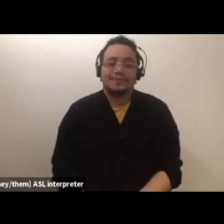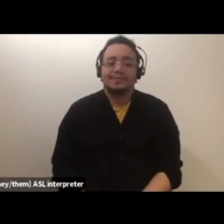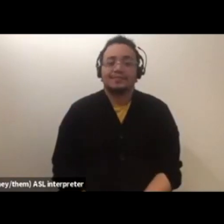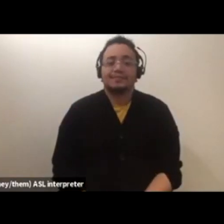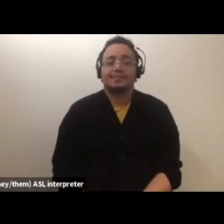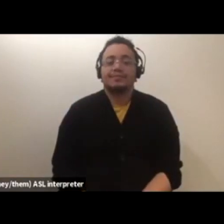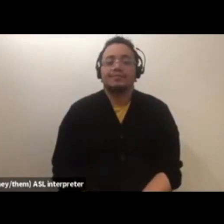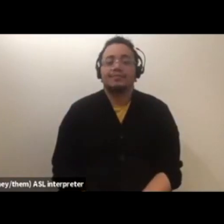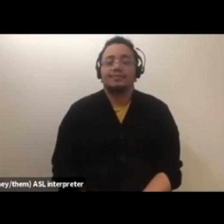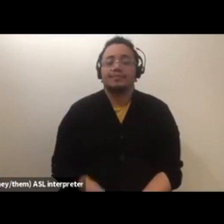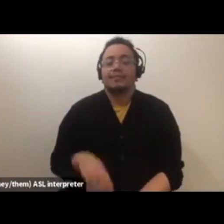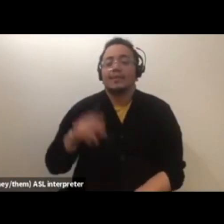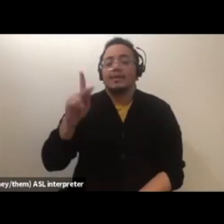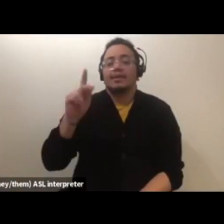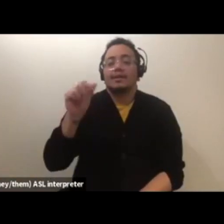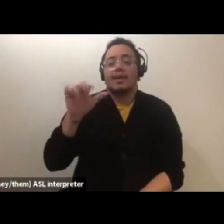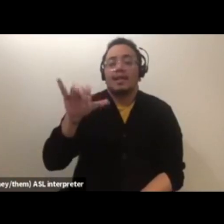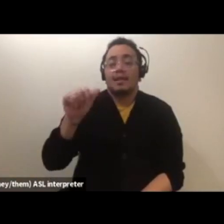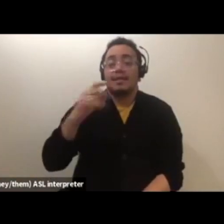Thank you.